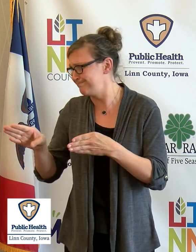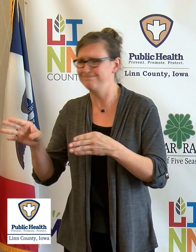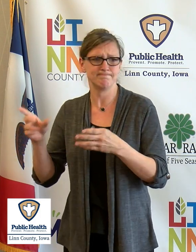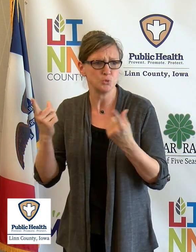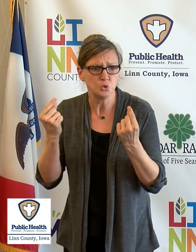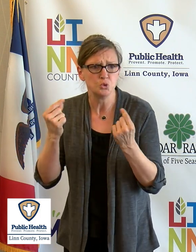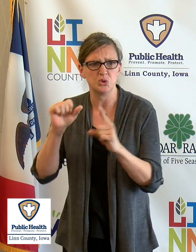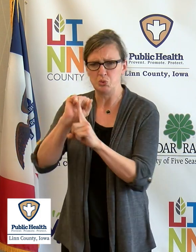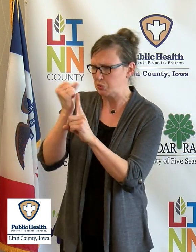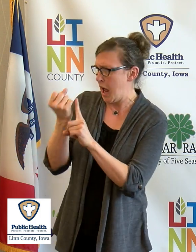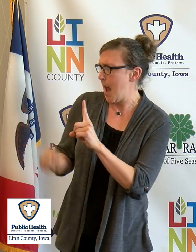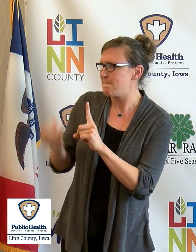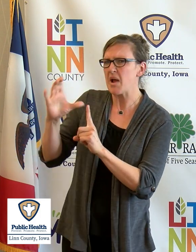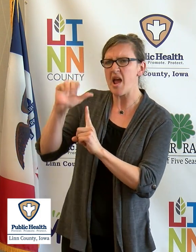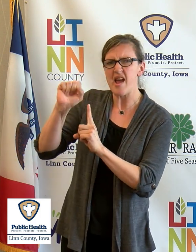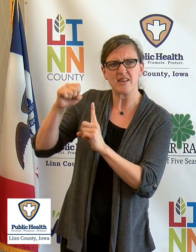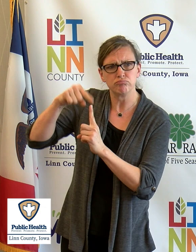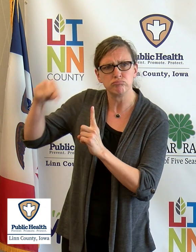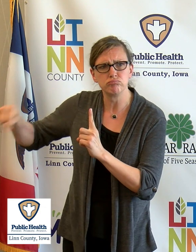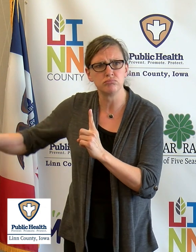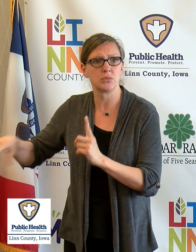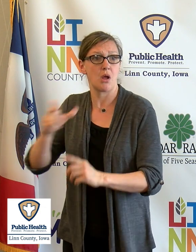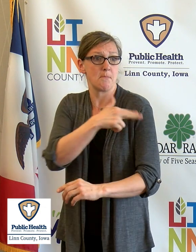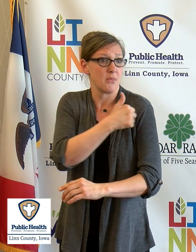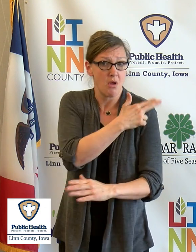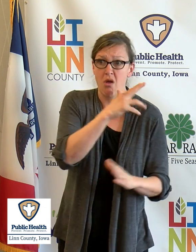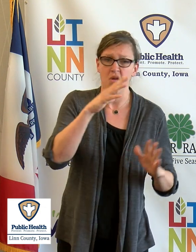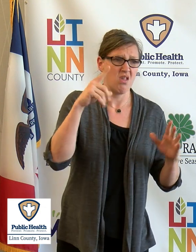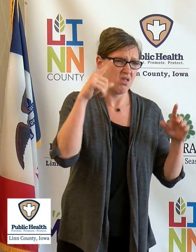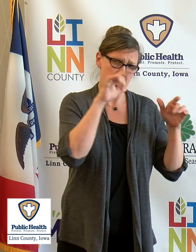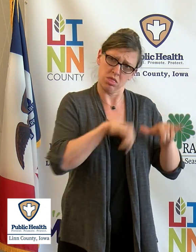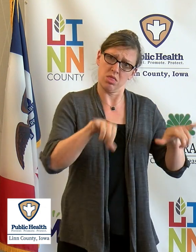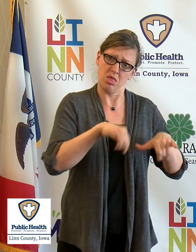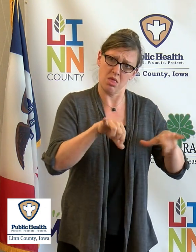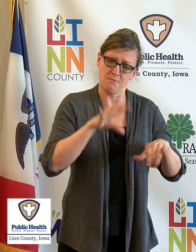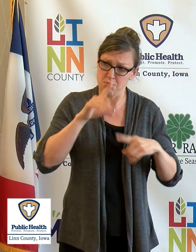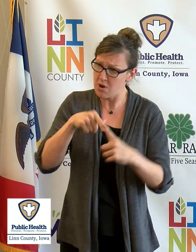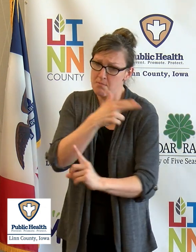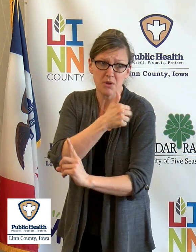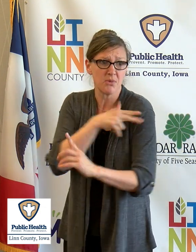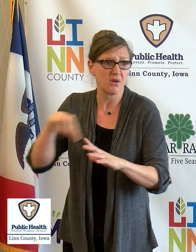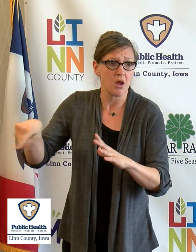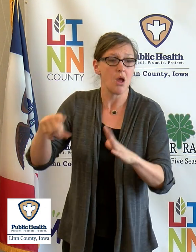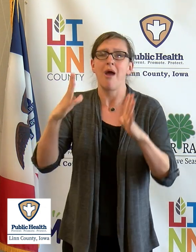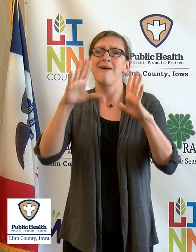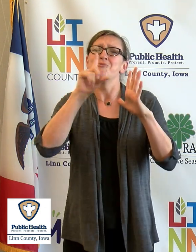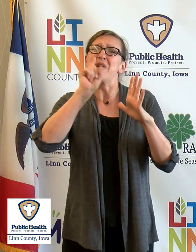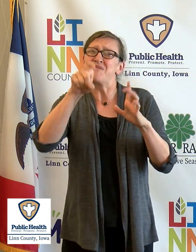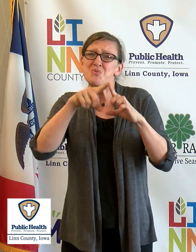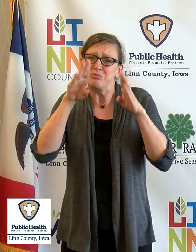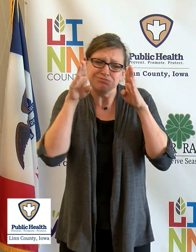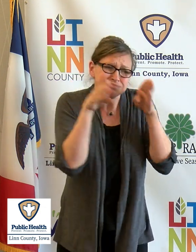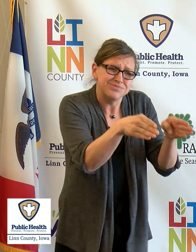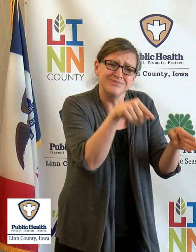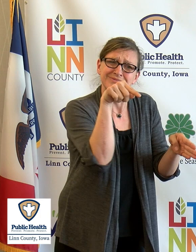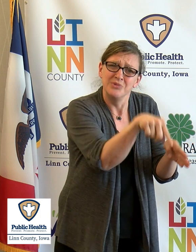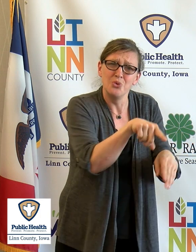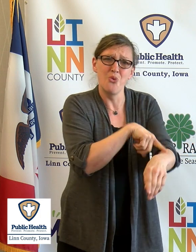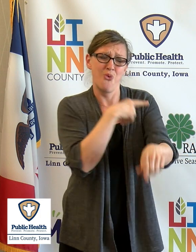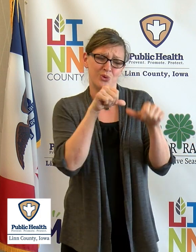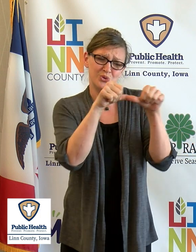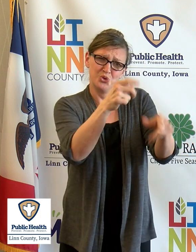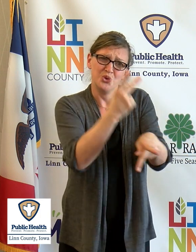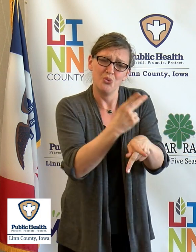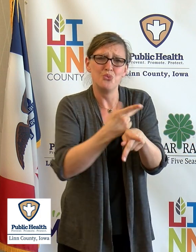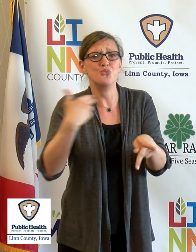But we know now that a real surge has hit Linn County's long-term care facilities. All workers who are caring